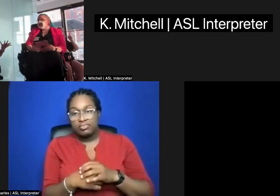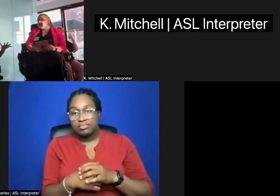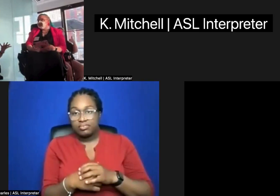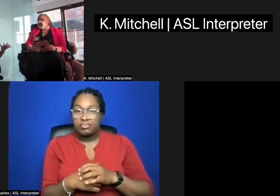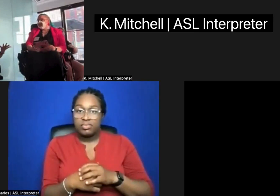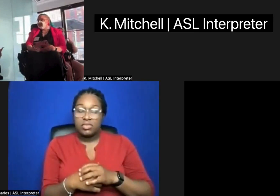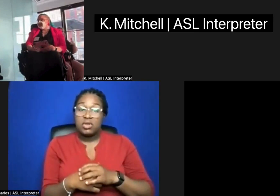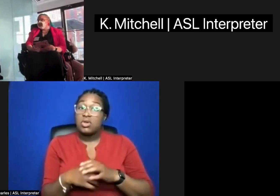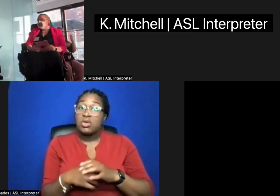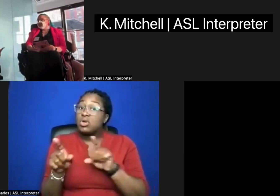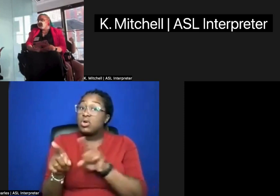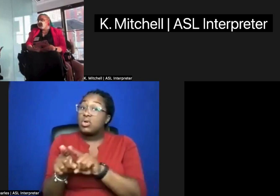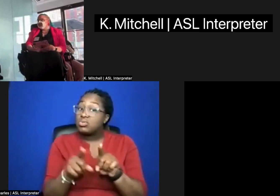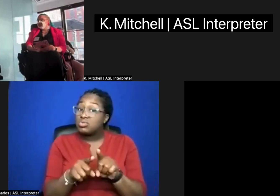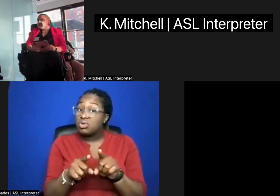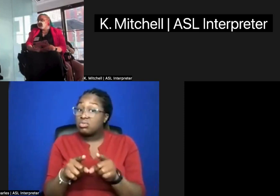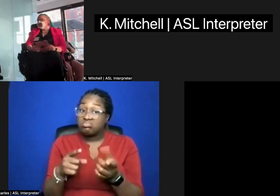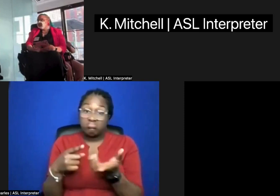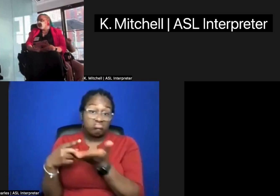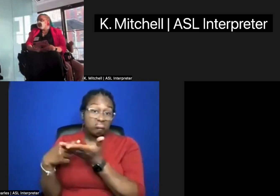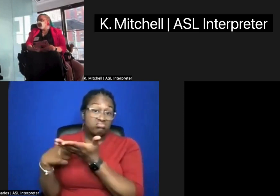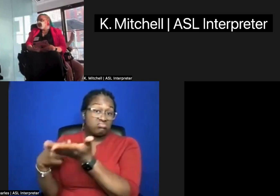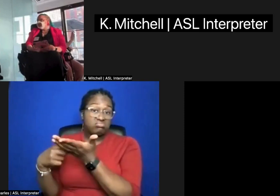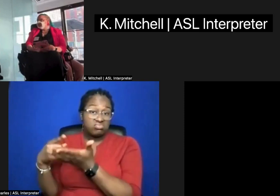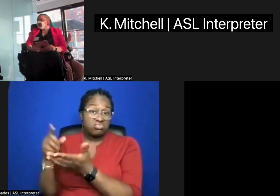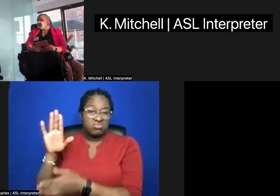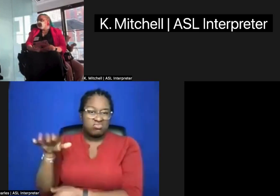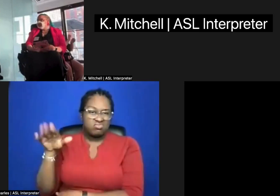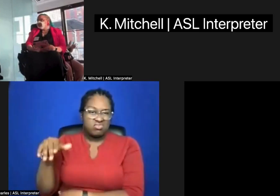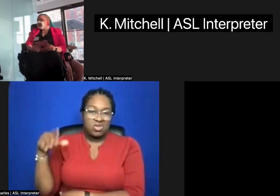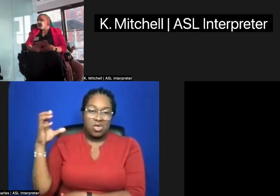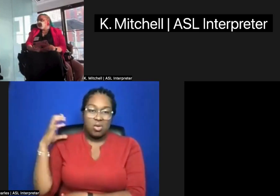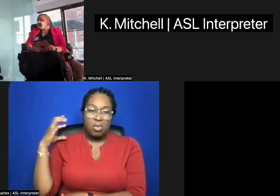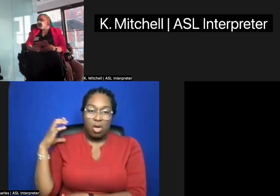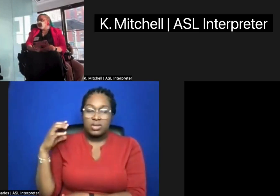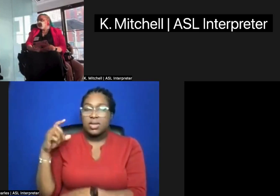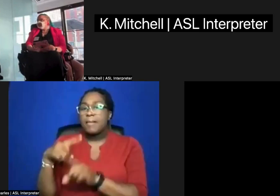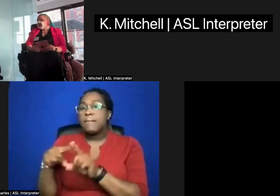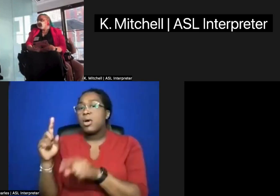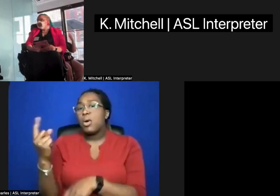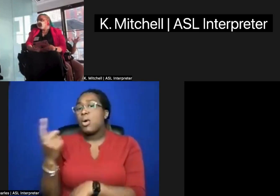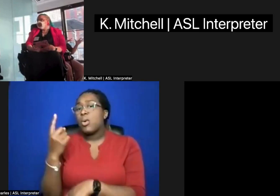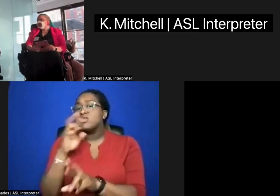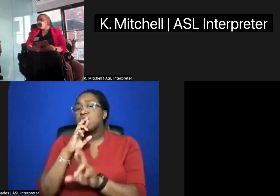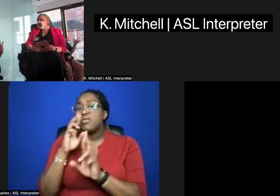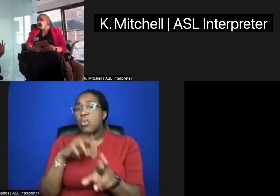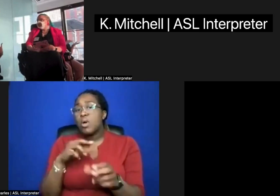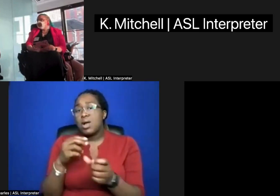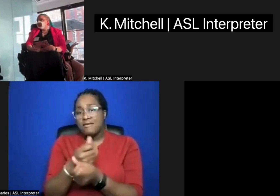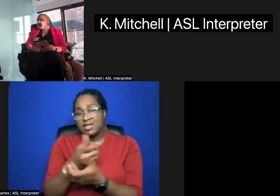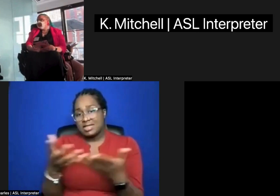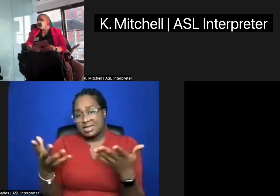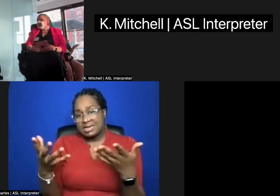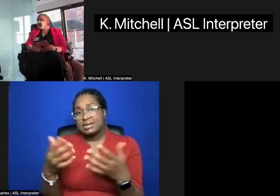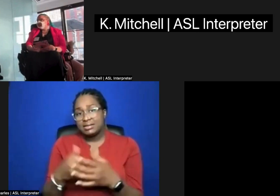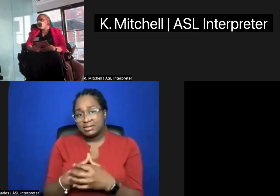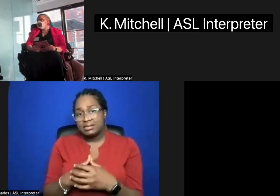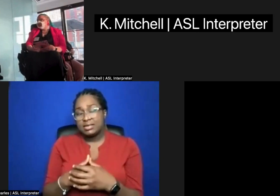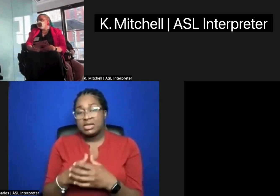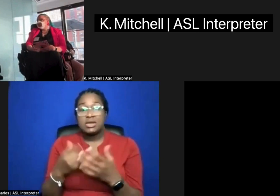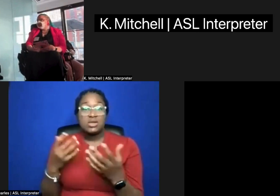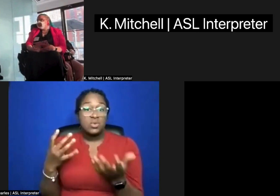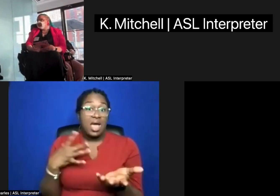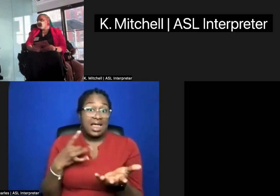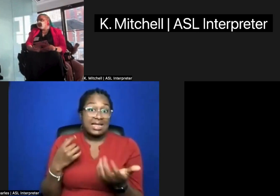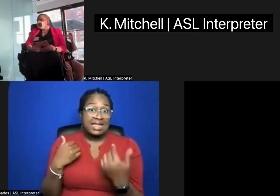you can also talk to your employer. I would just always recommend reporting everything. So that's why I like an email chain. But